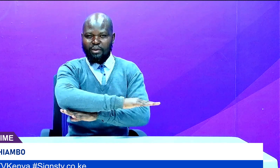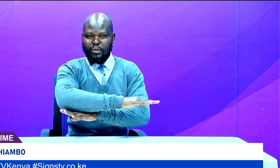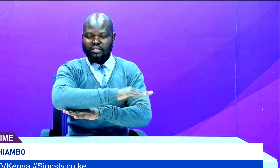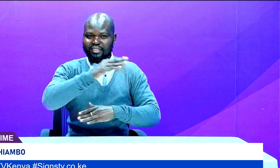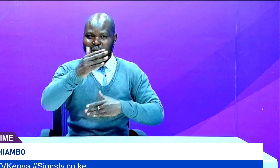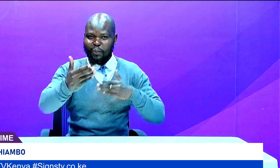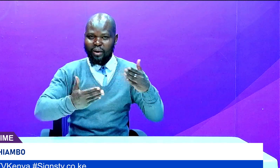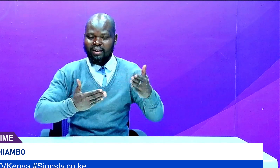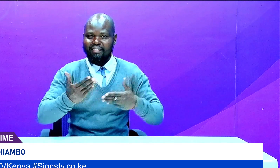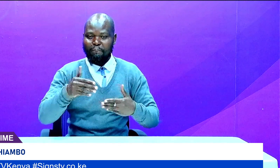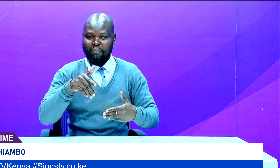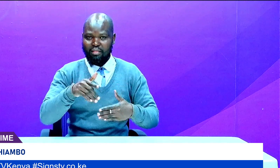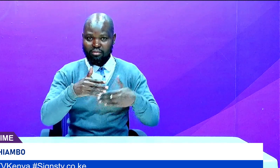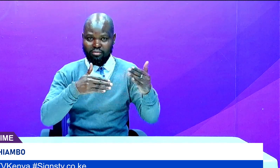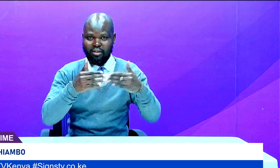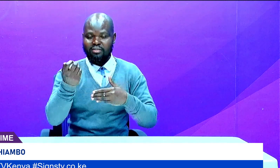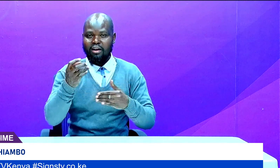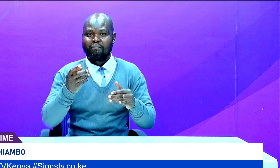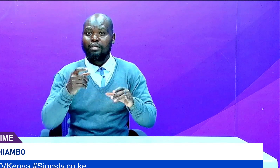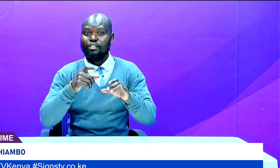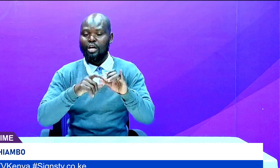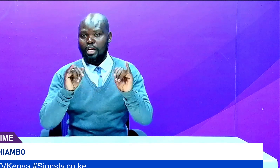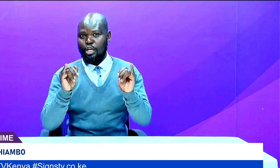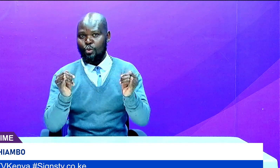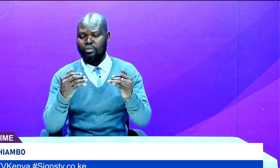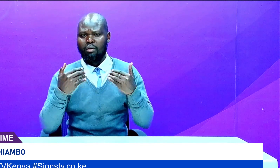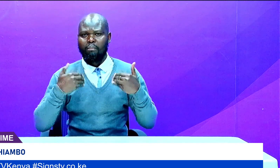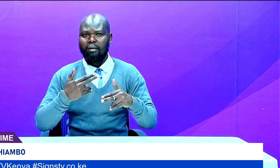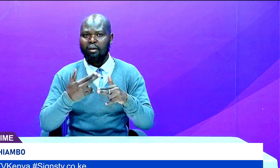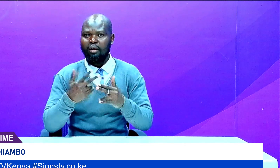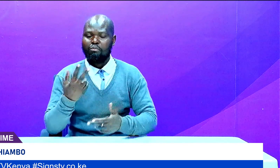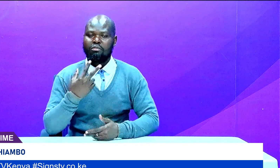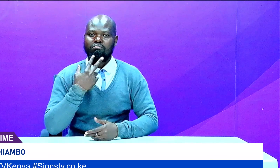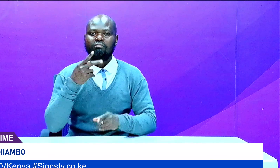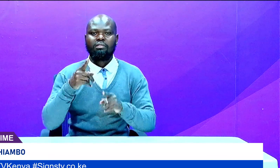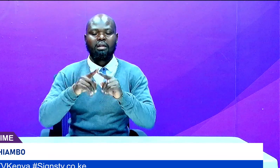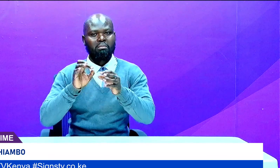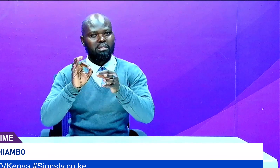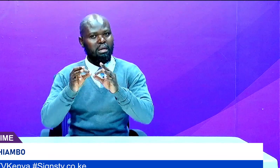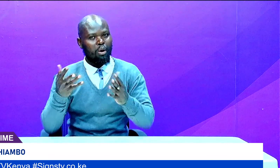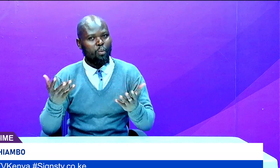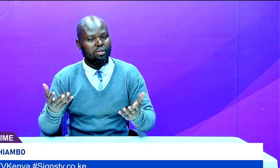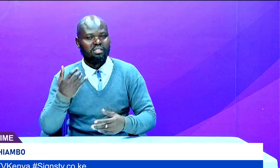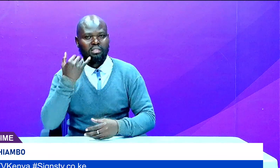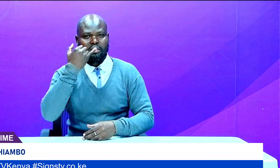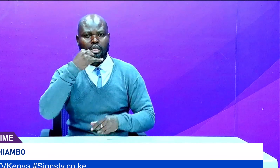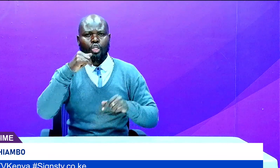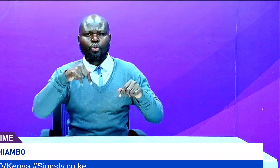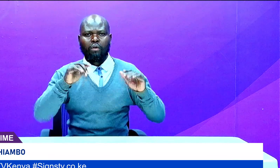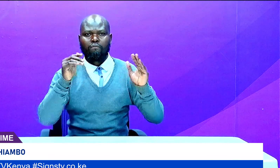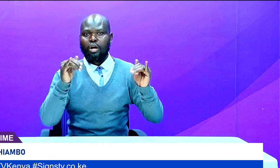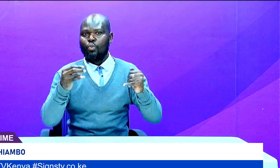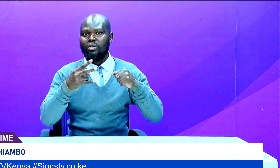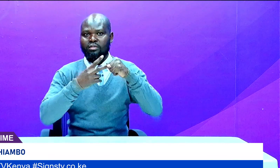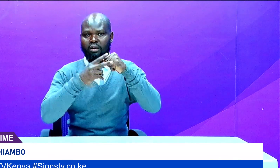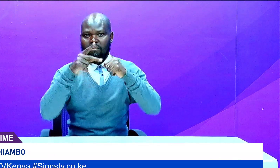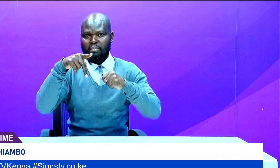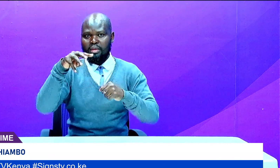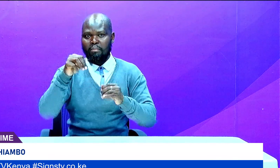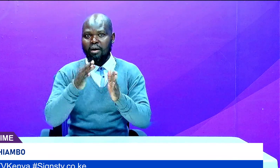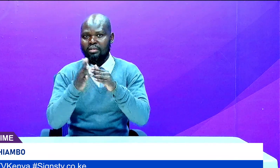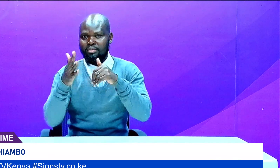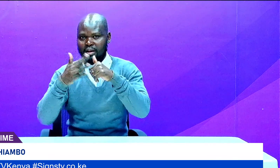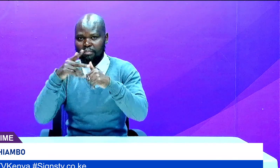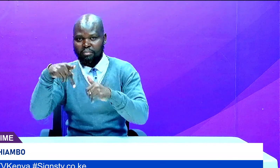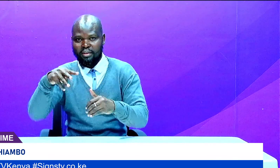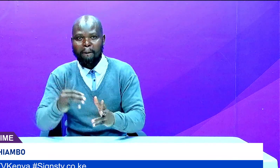Hello viewers and good evening. Welcome to Science TV 7 p.m. news with me Elvis Odhiambo and my sign